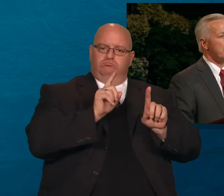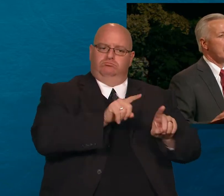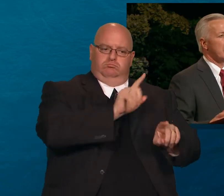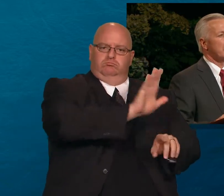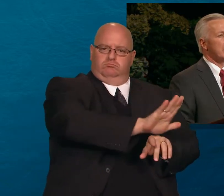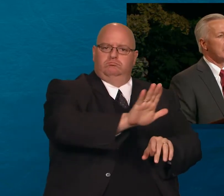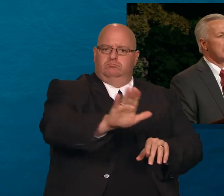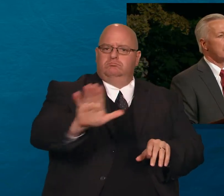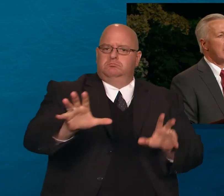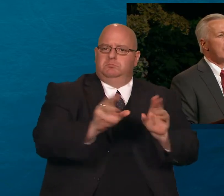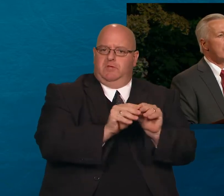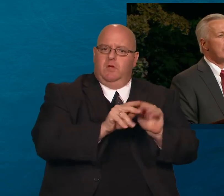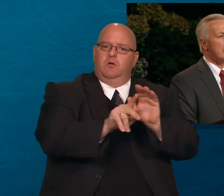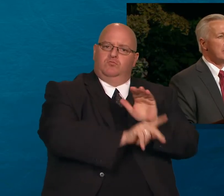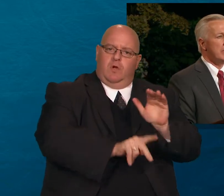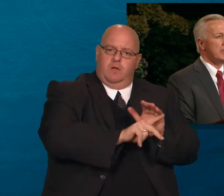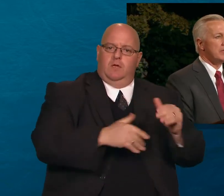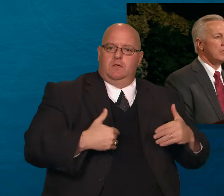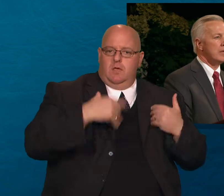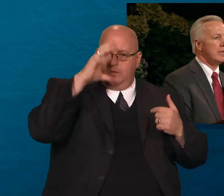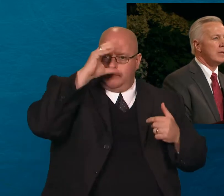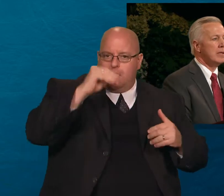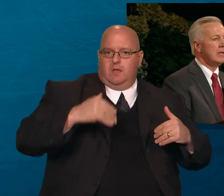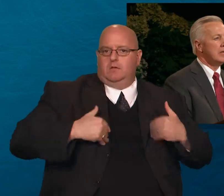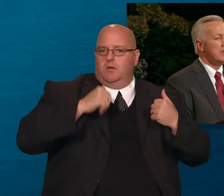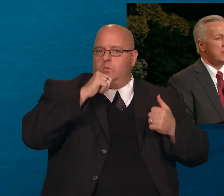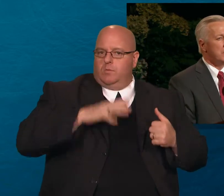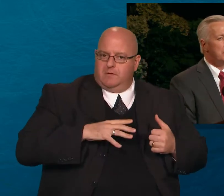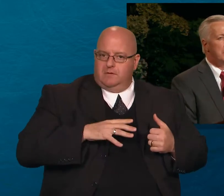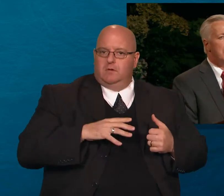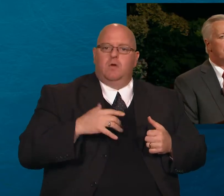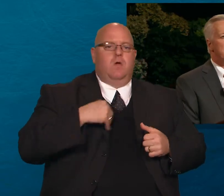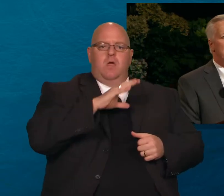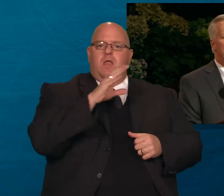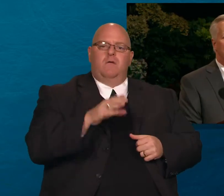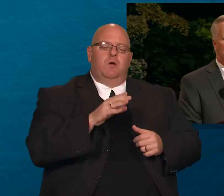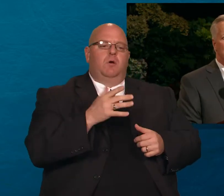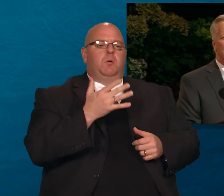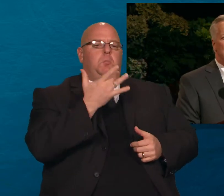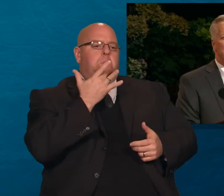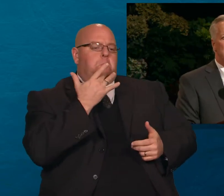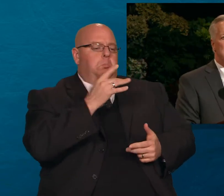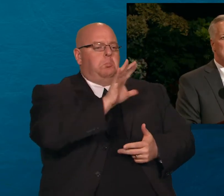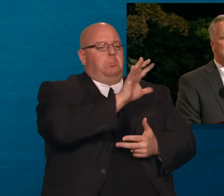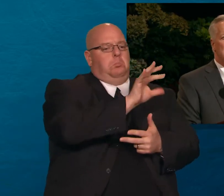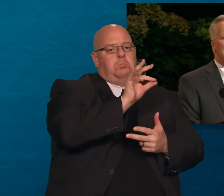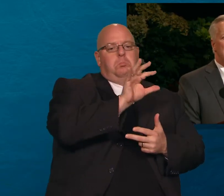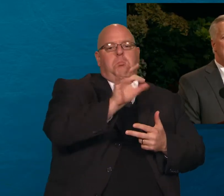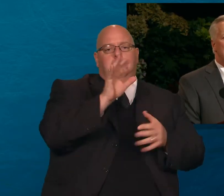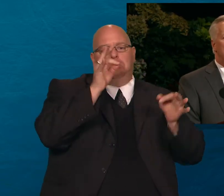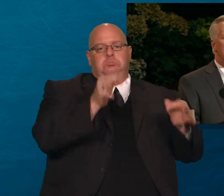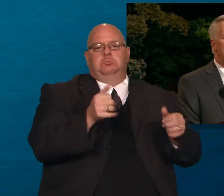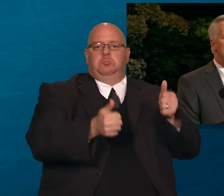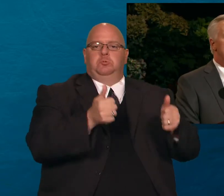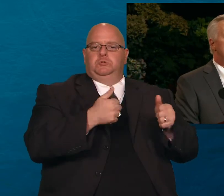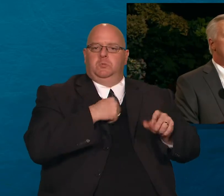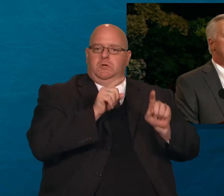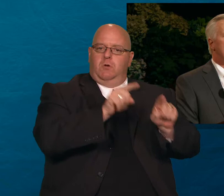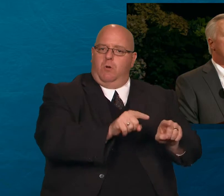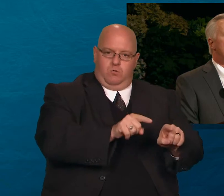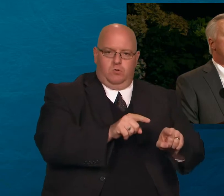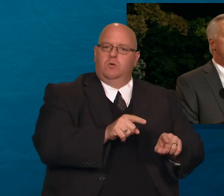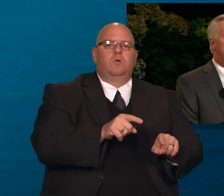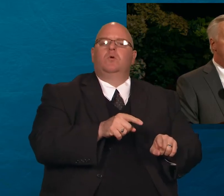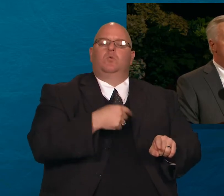their respective meetings in primary, young men and young women. We should never pick or choose which meetings we attend. We